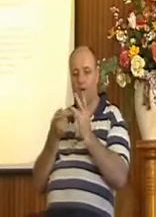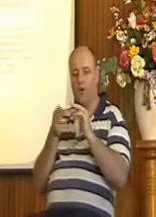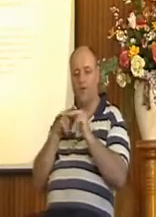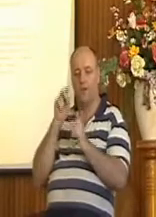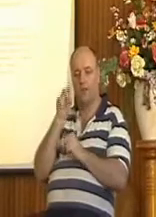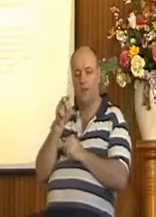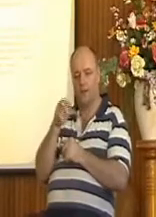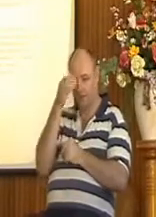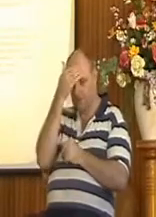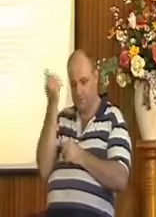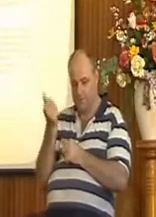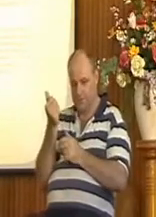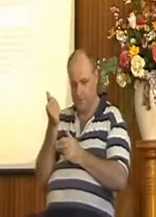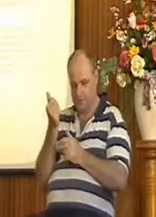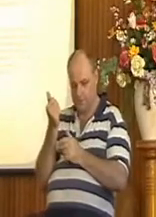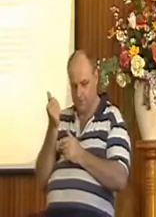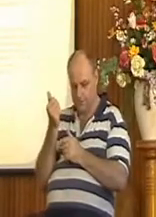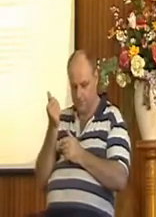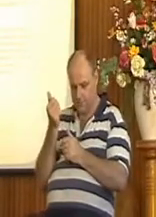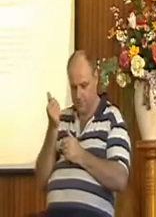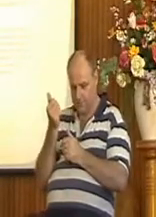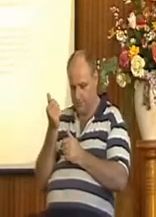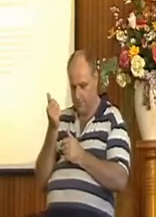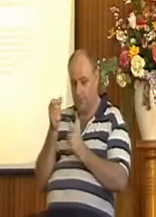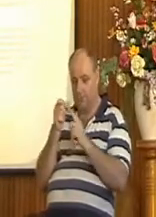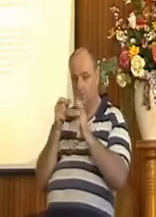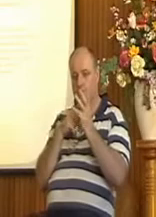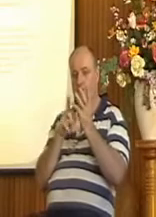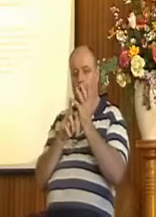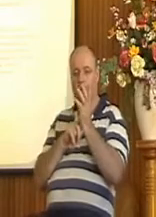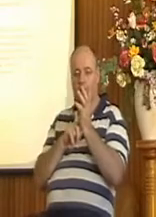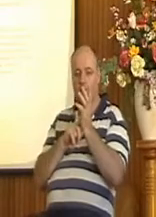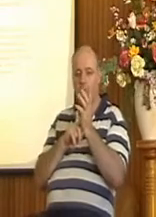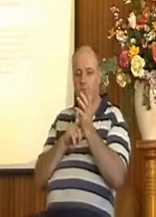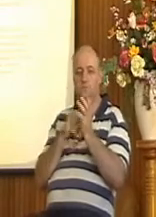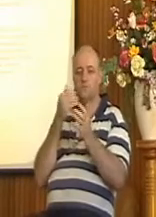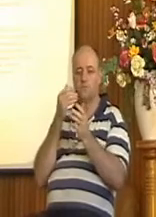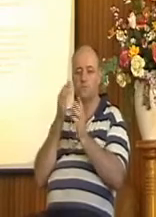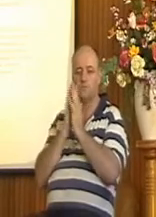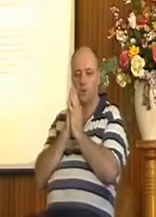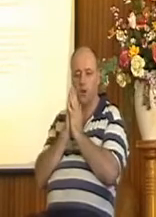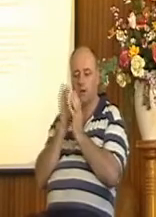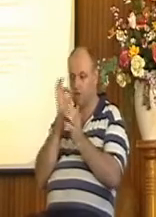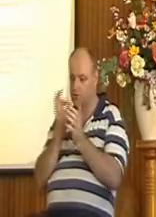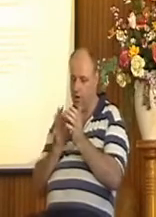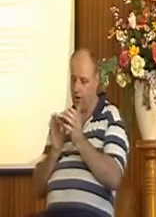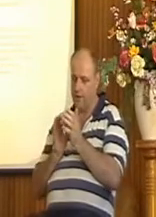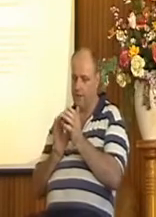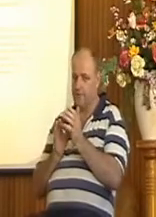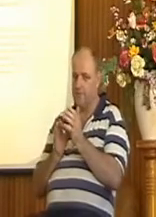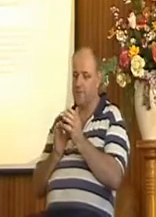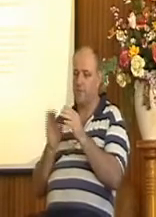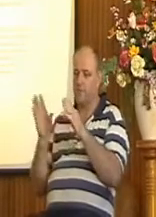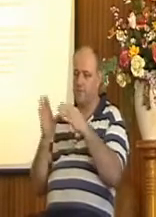So no wonder Paul was happy with them all. He's in prison, but he's receiving messengers, he's having